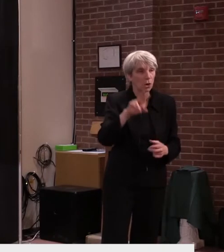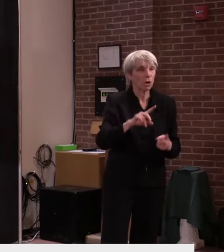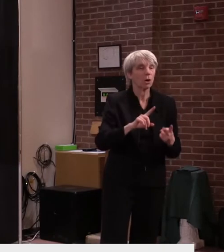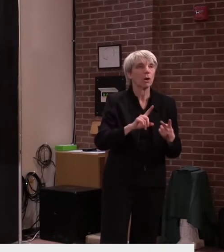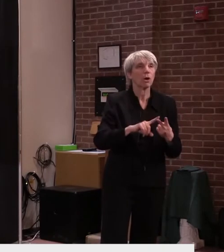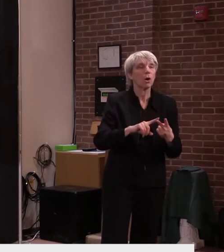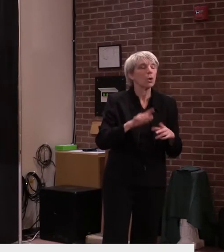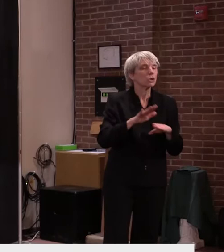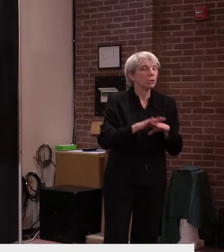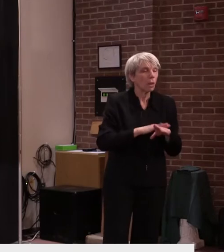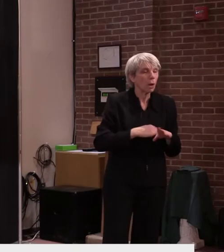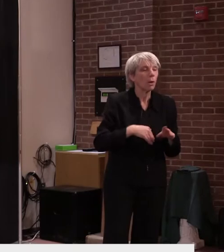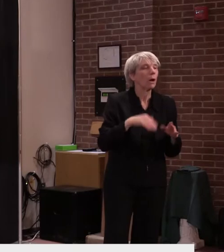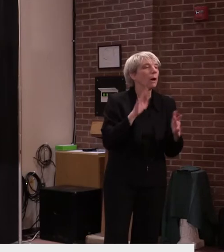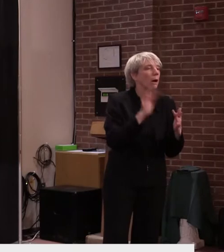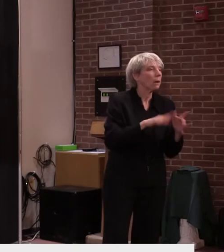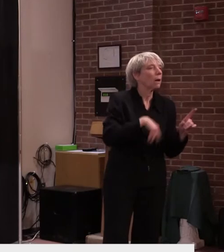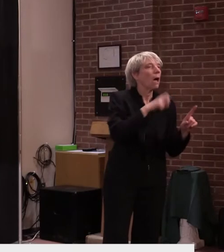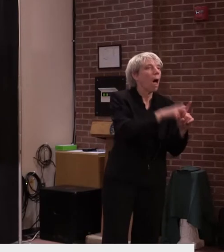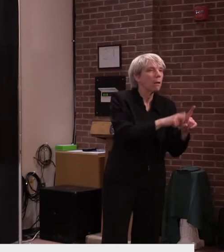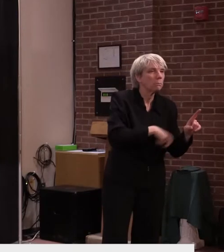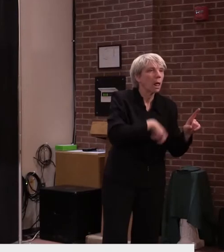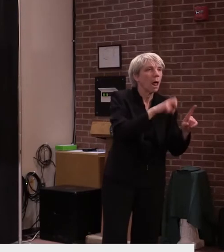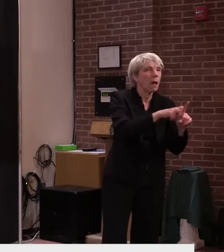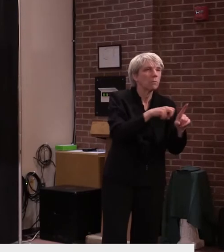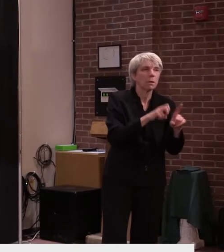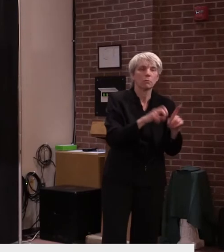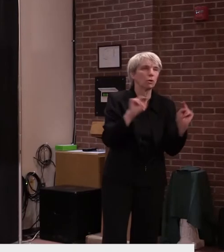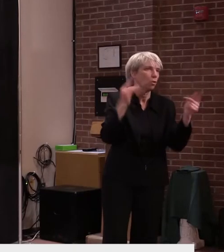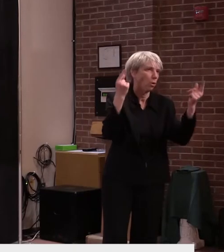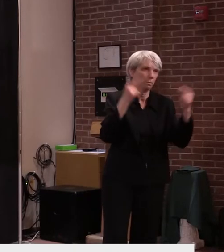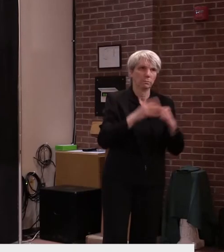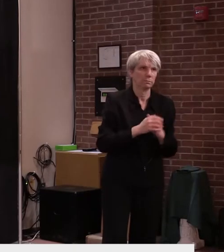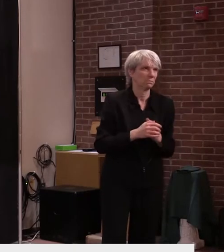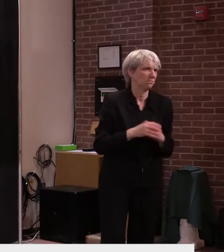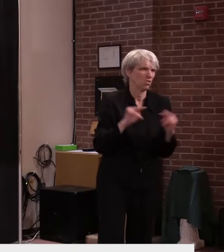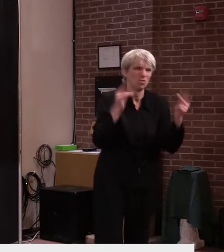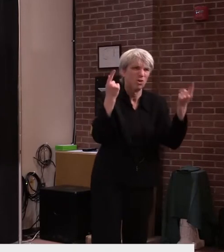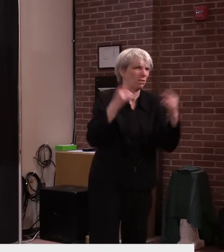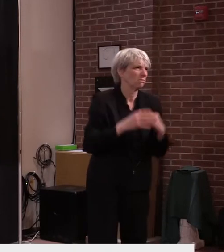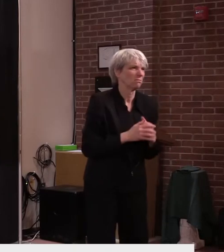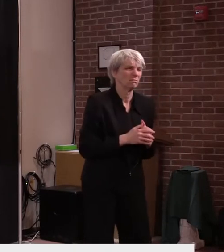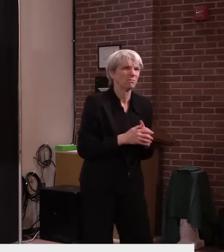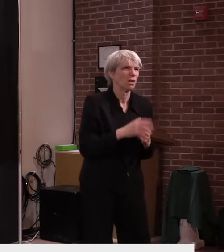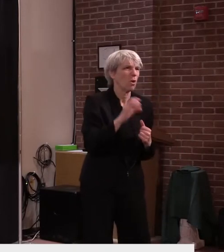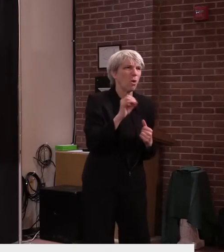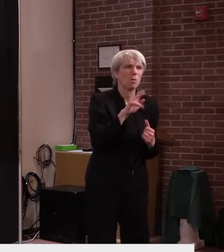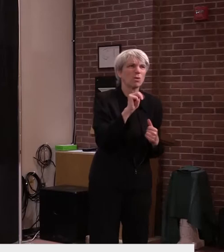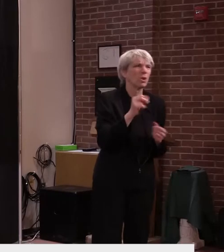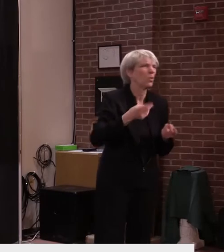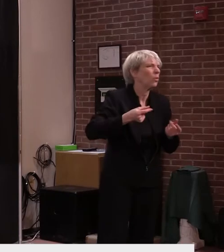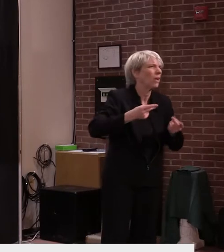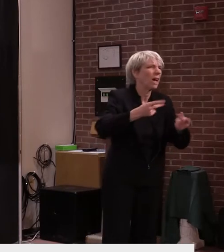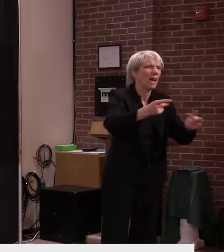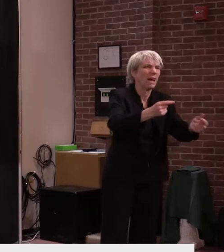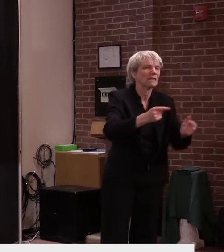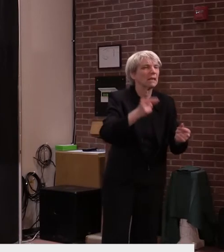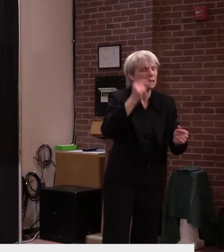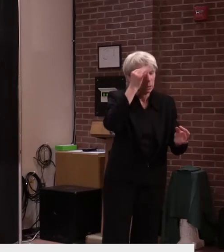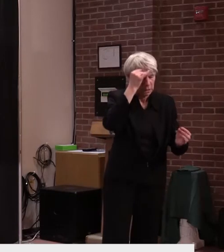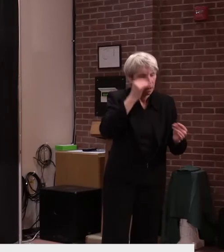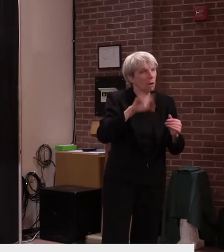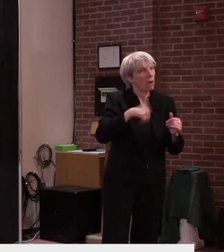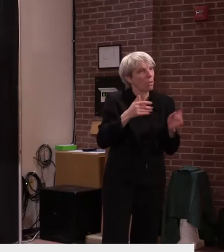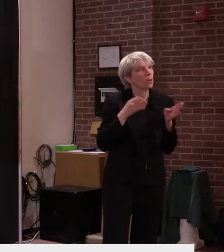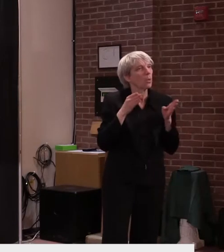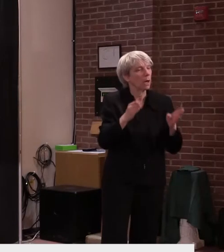contact tracing are less impactful and truly not helpful and should be stopped in favor of these other types of